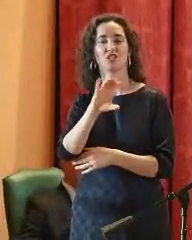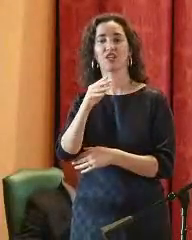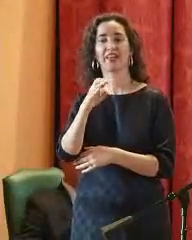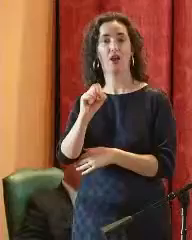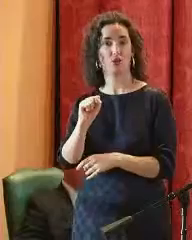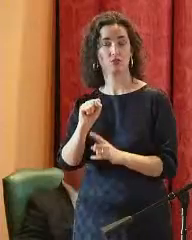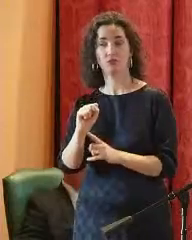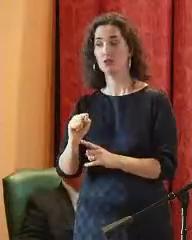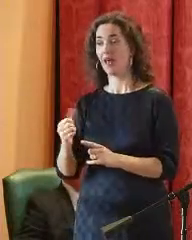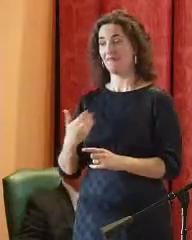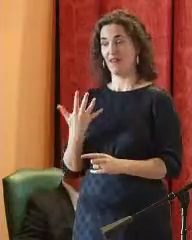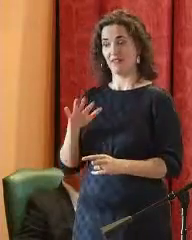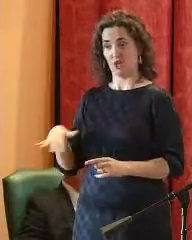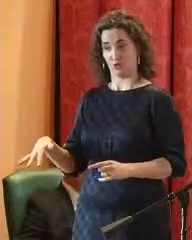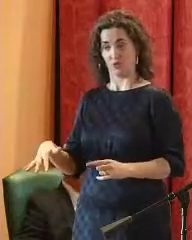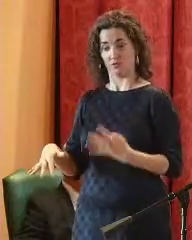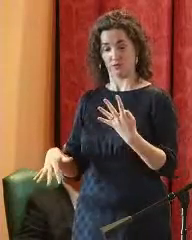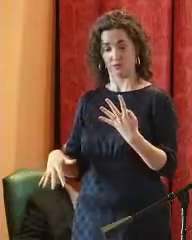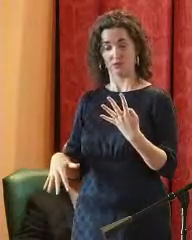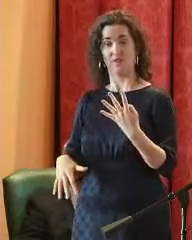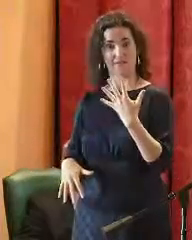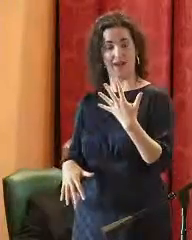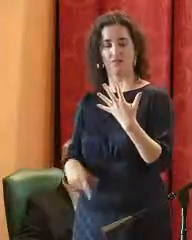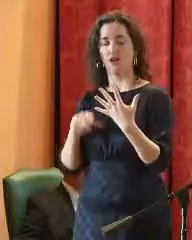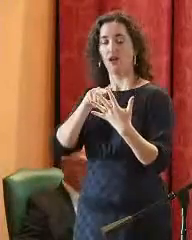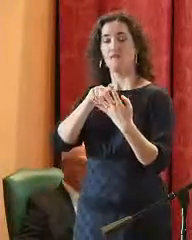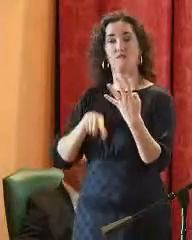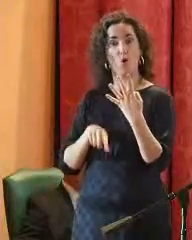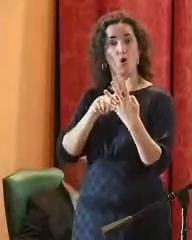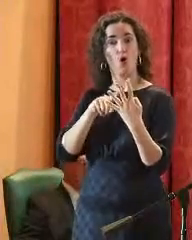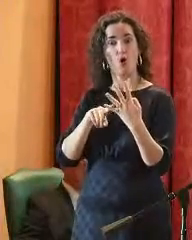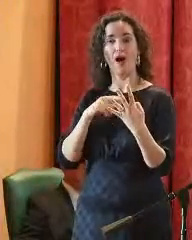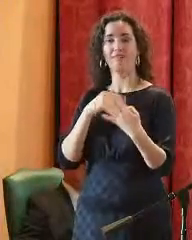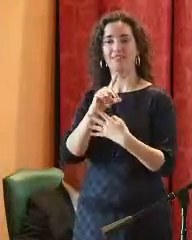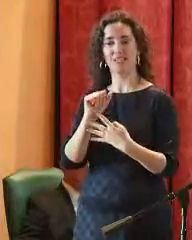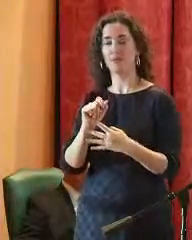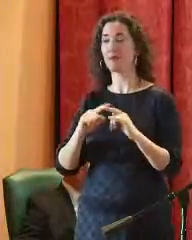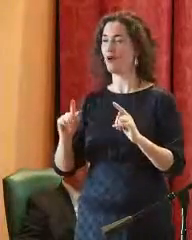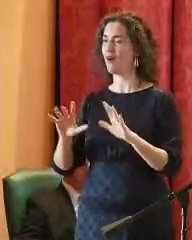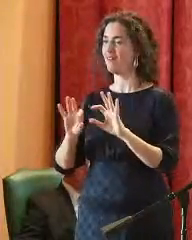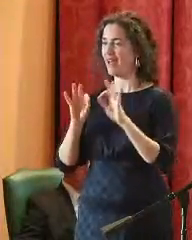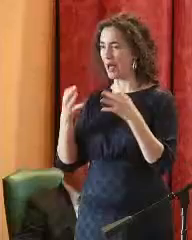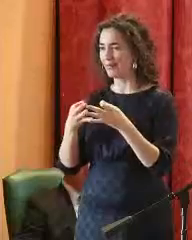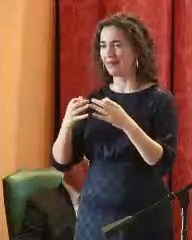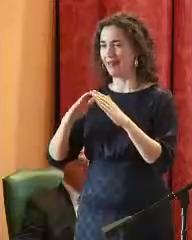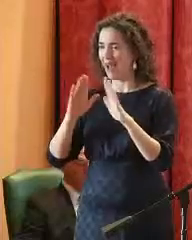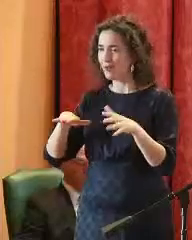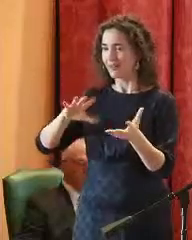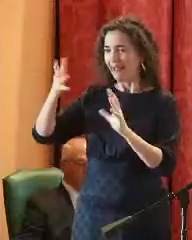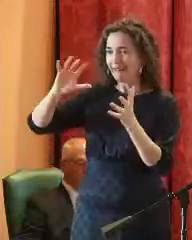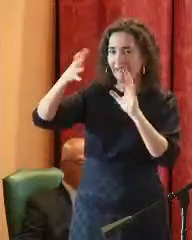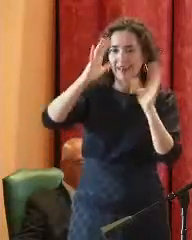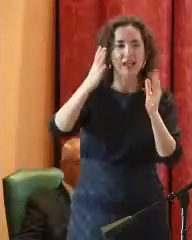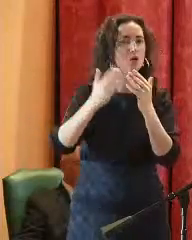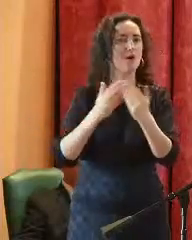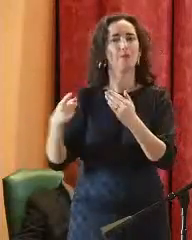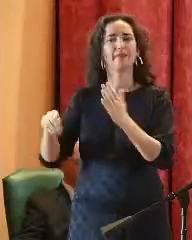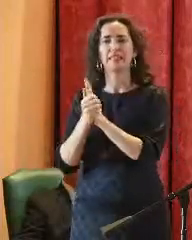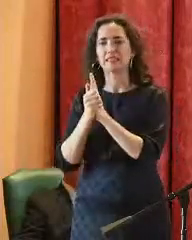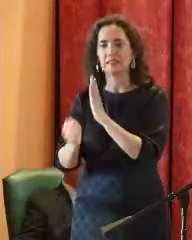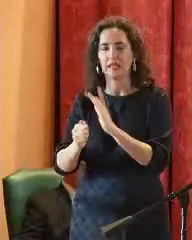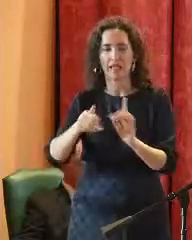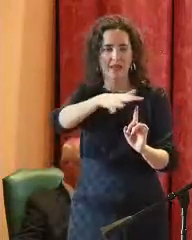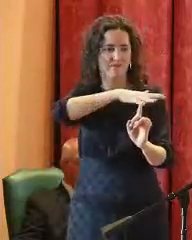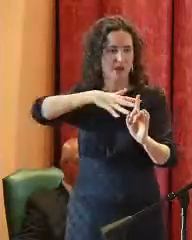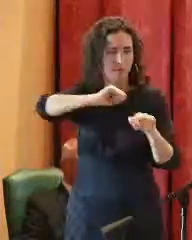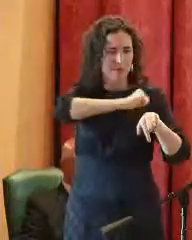disabilities, and as you can all imagine, it probably gets a little chaotic. But they are skilled at having an environment or creating